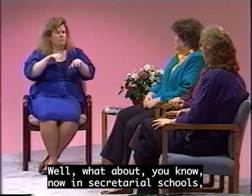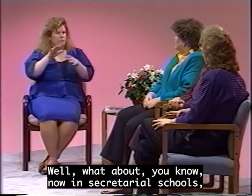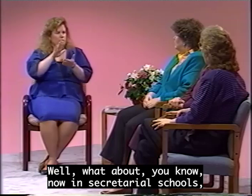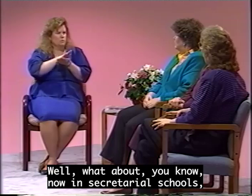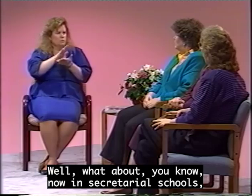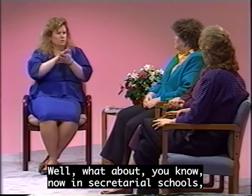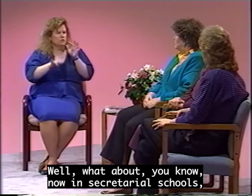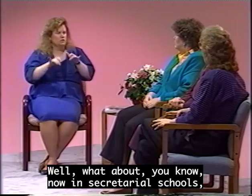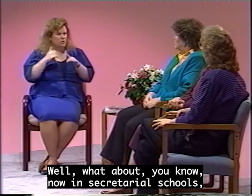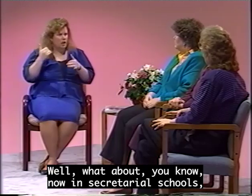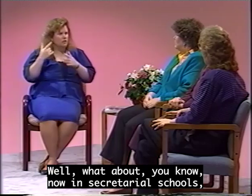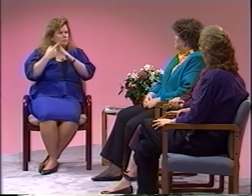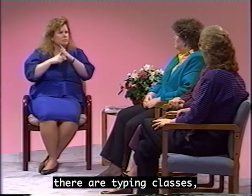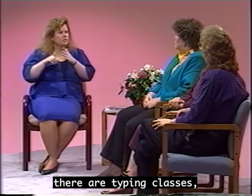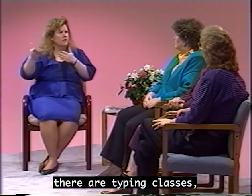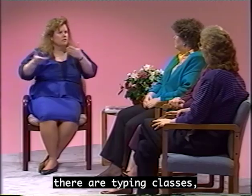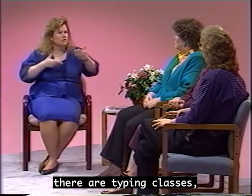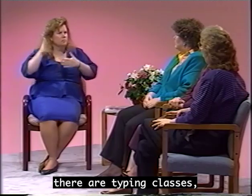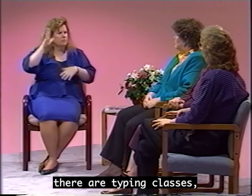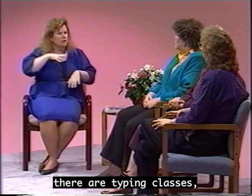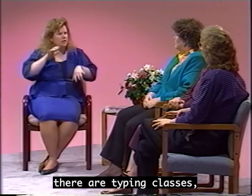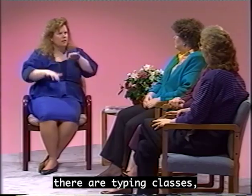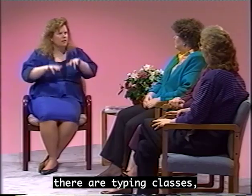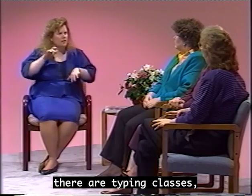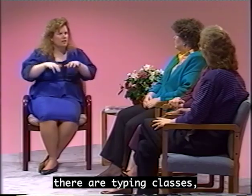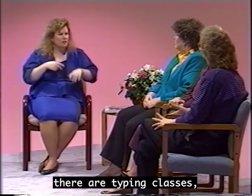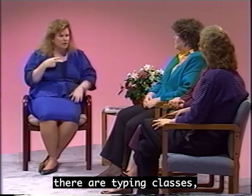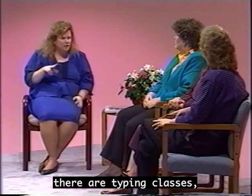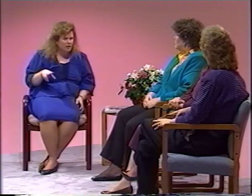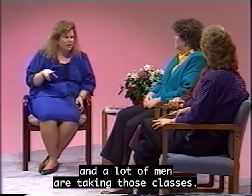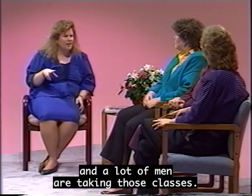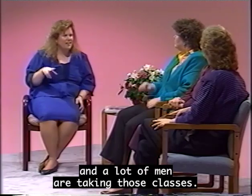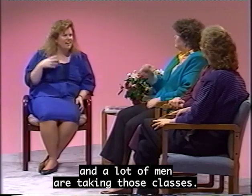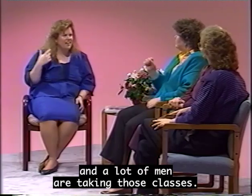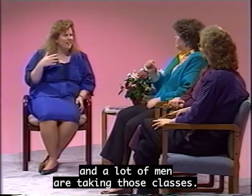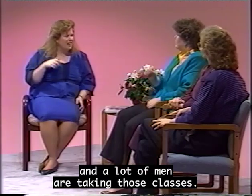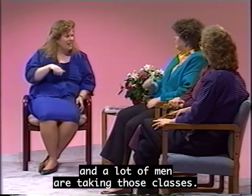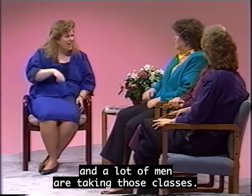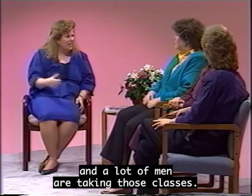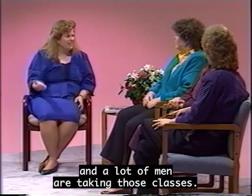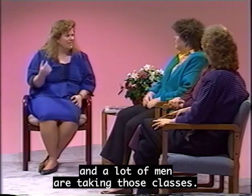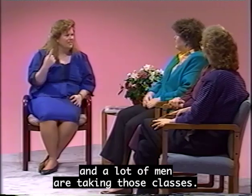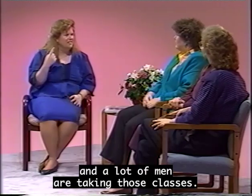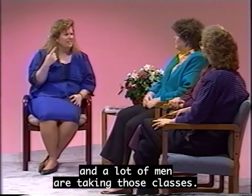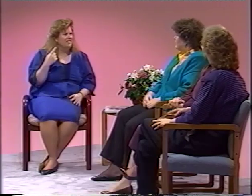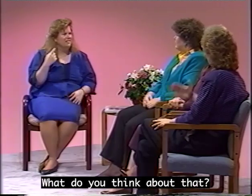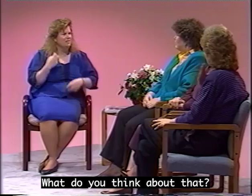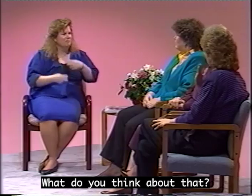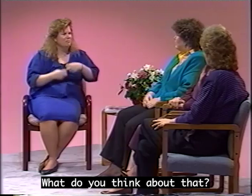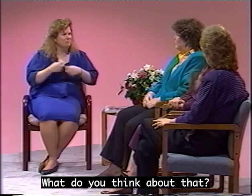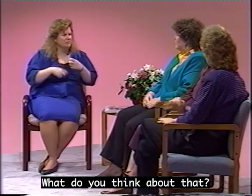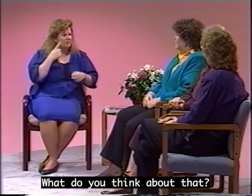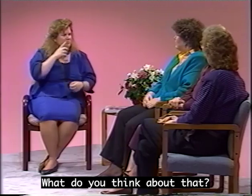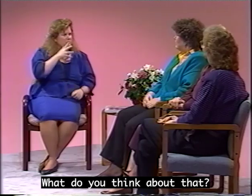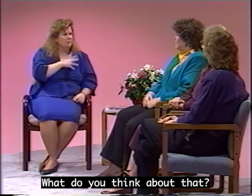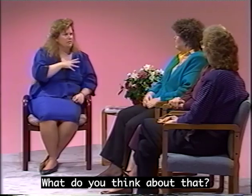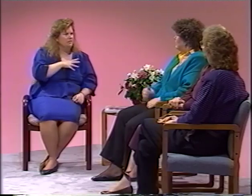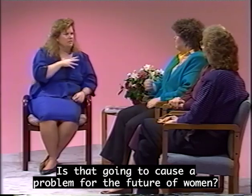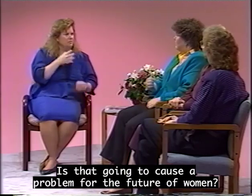in secretarial schools there are typing classes, and a lot of men are taking those classes. What do you think about that? Is that going to cause a